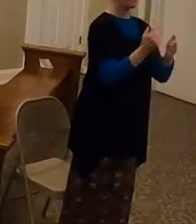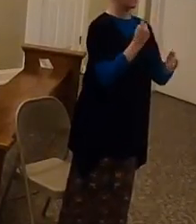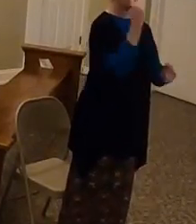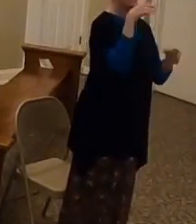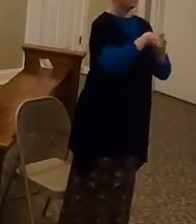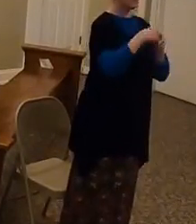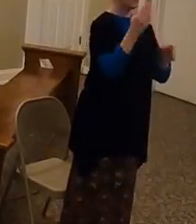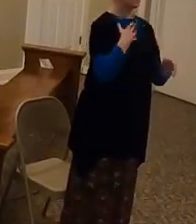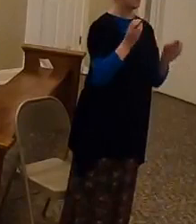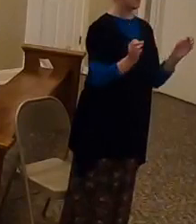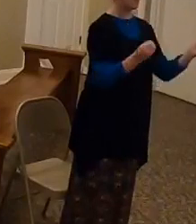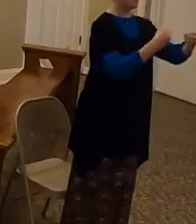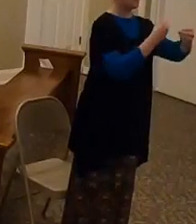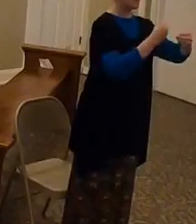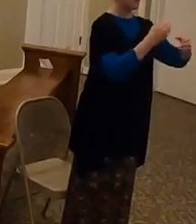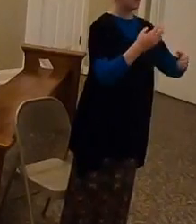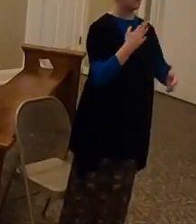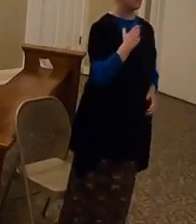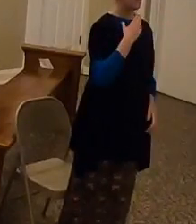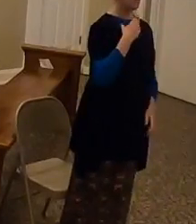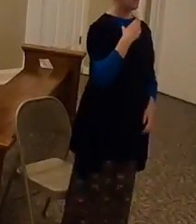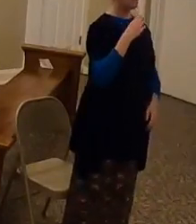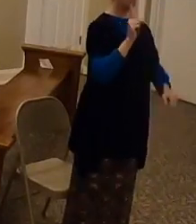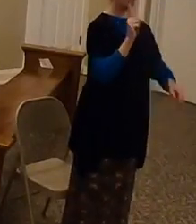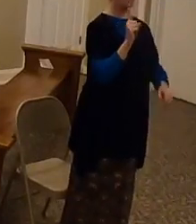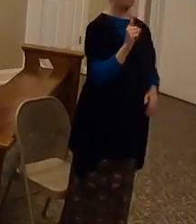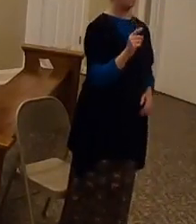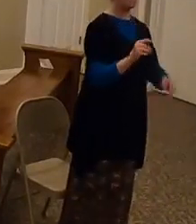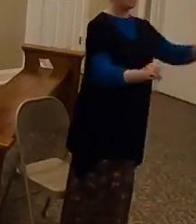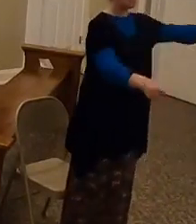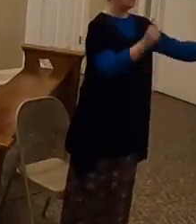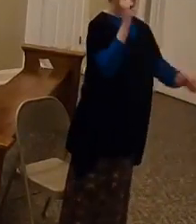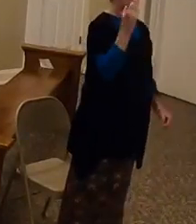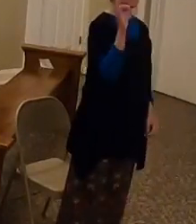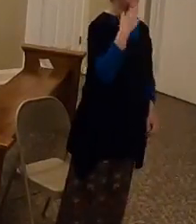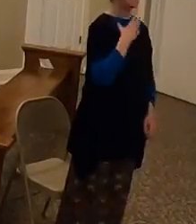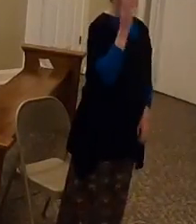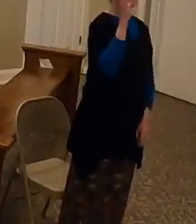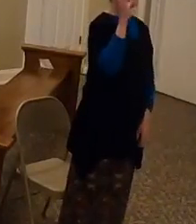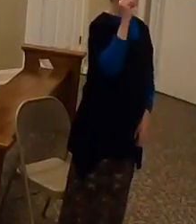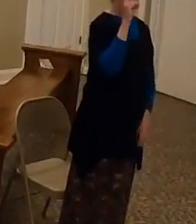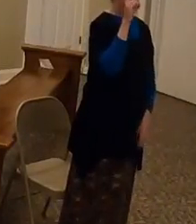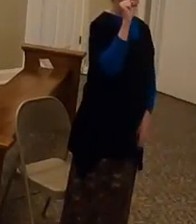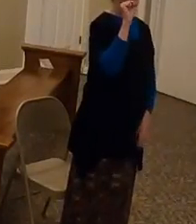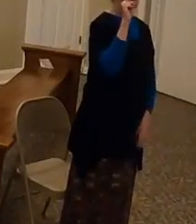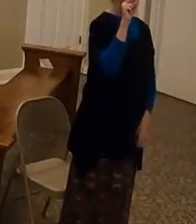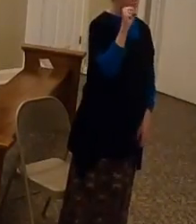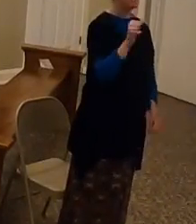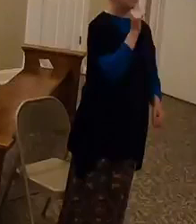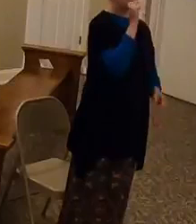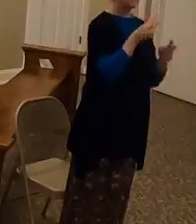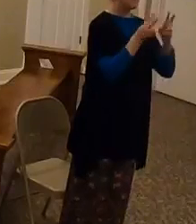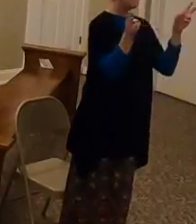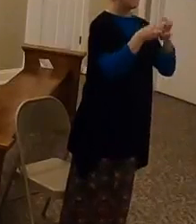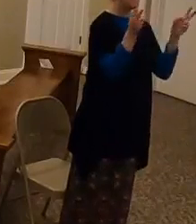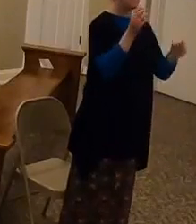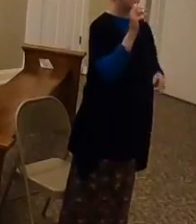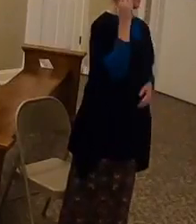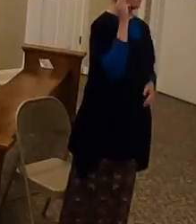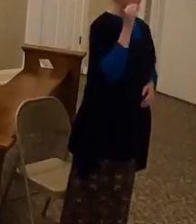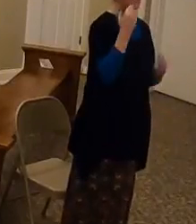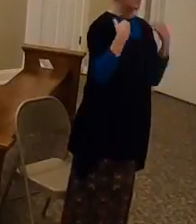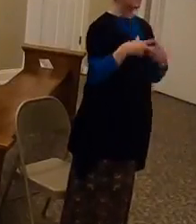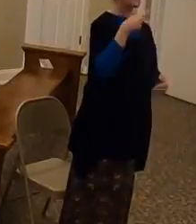office, my cousin, another one of my cousins, amen, is very, very sick. She's